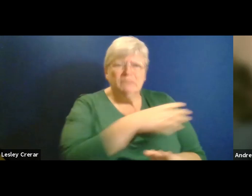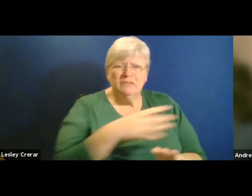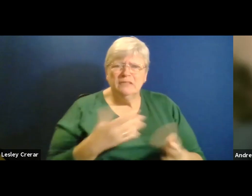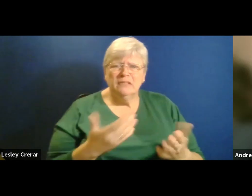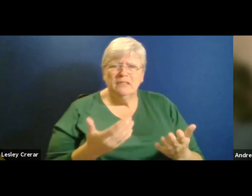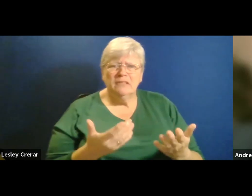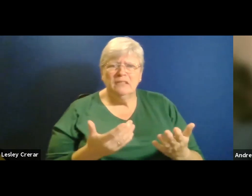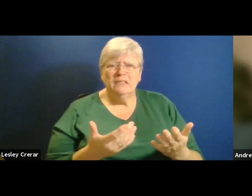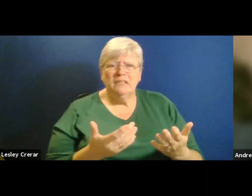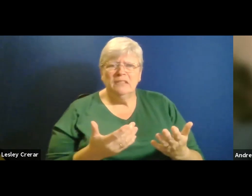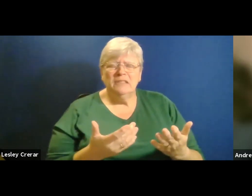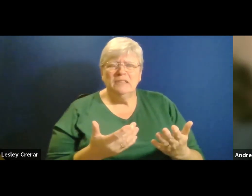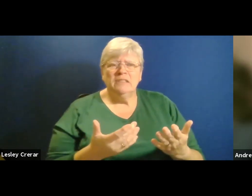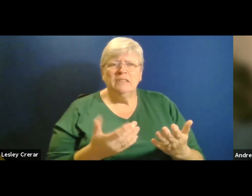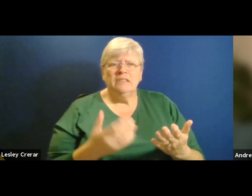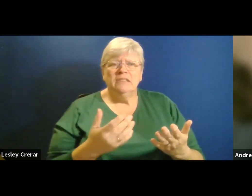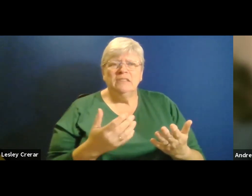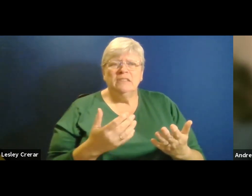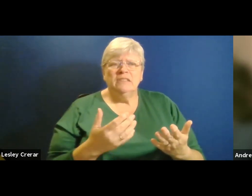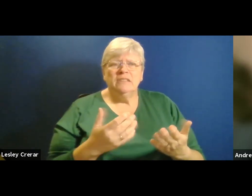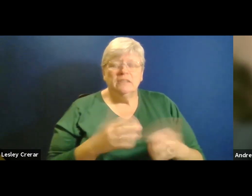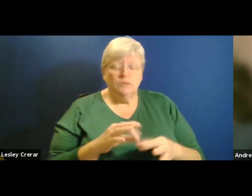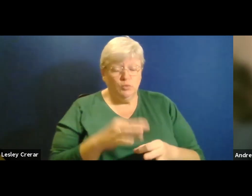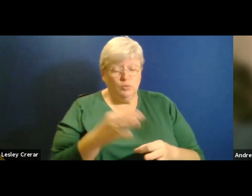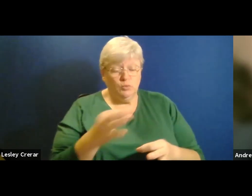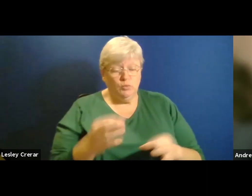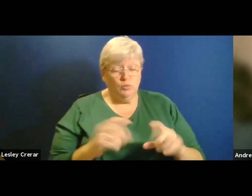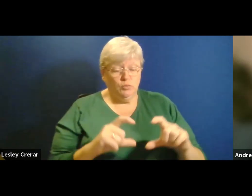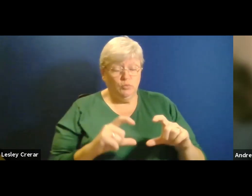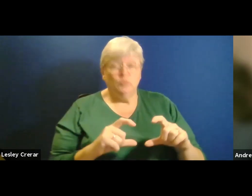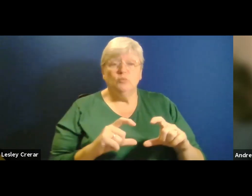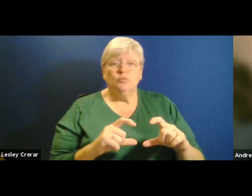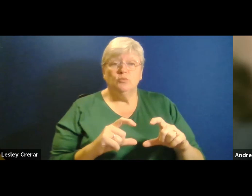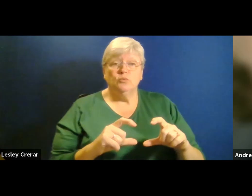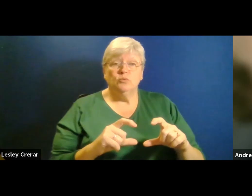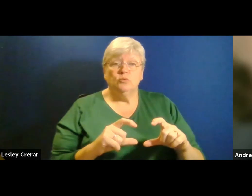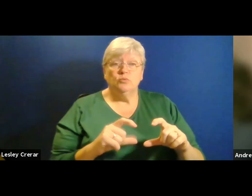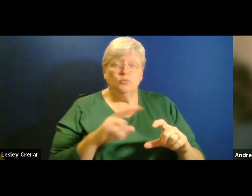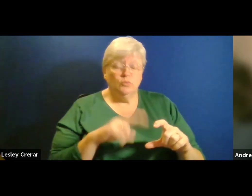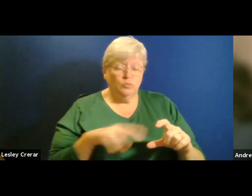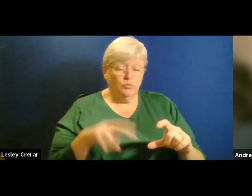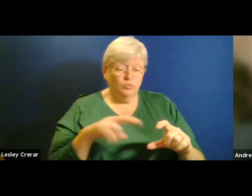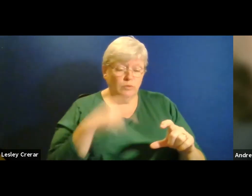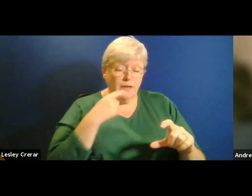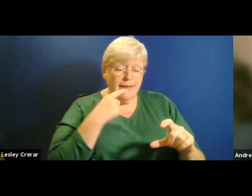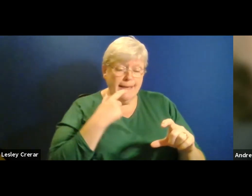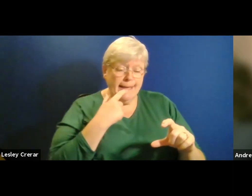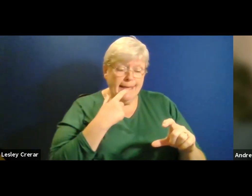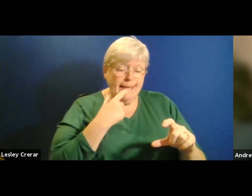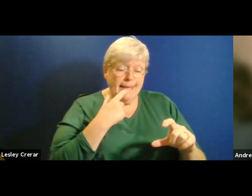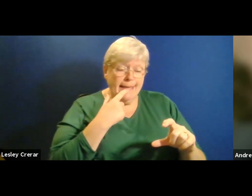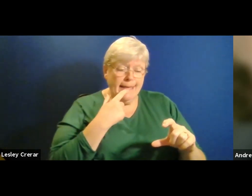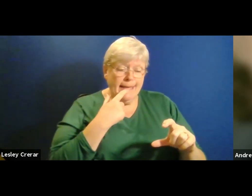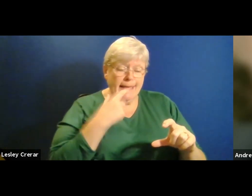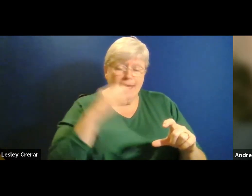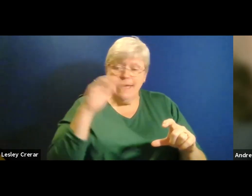behind. With some care, she removed the card from inside. The sound both soothed and rankled. Its outside cover